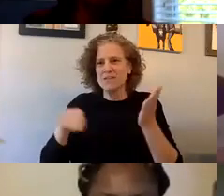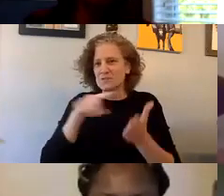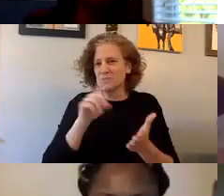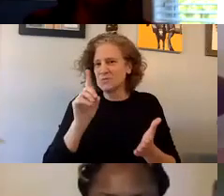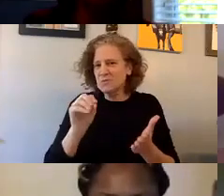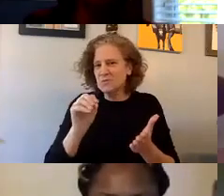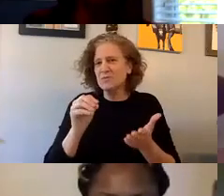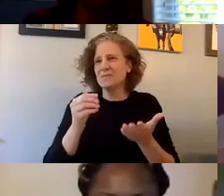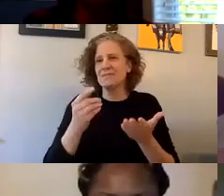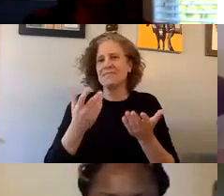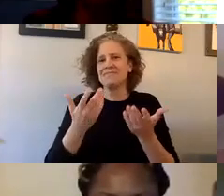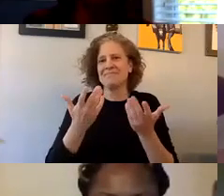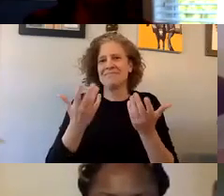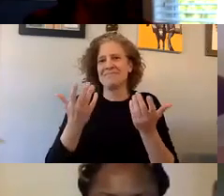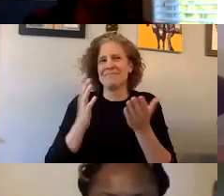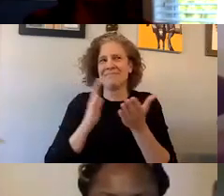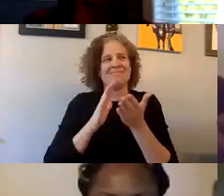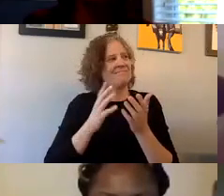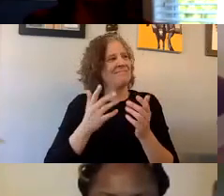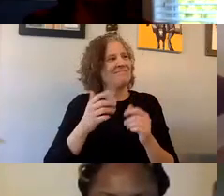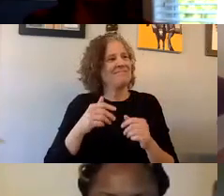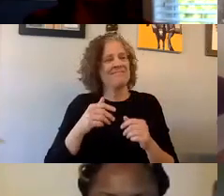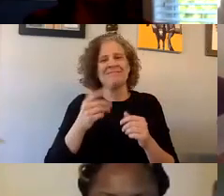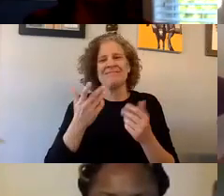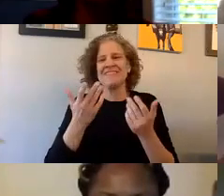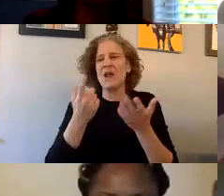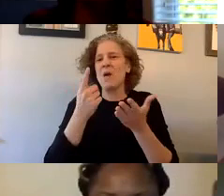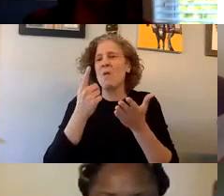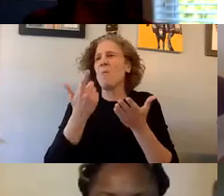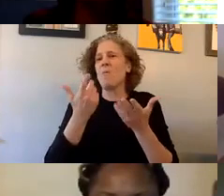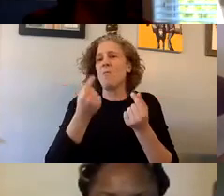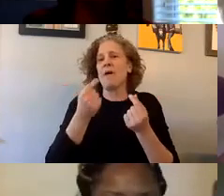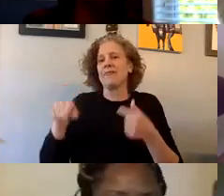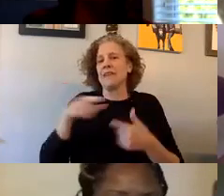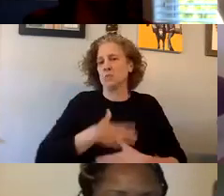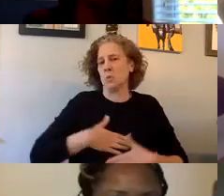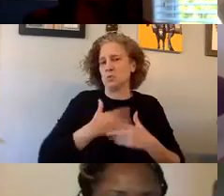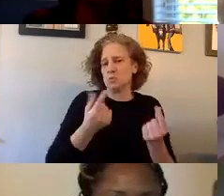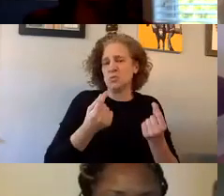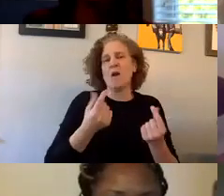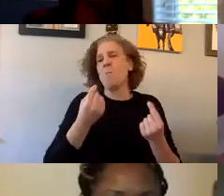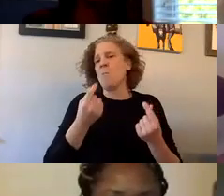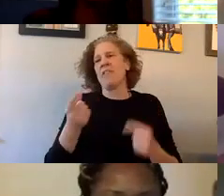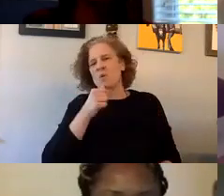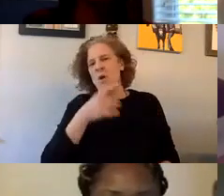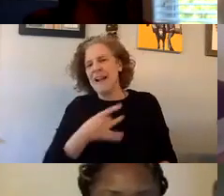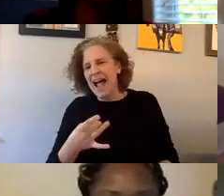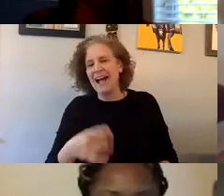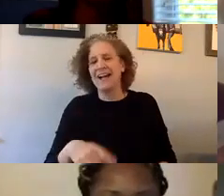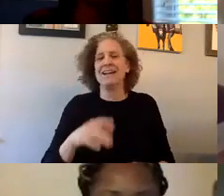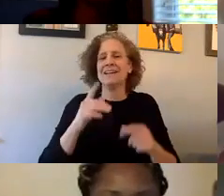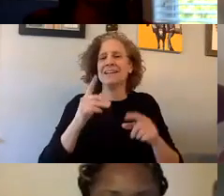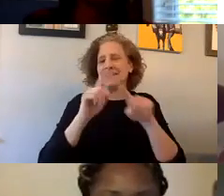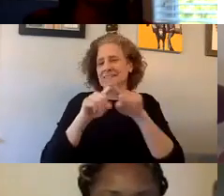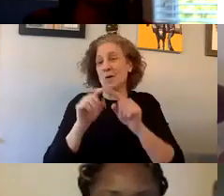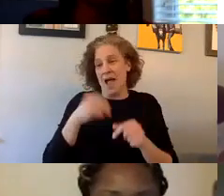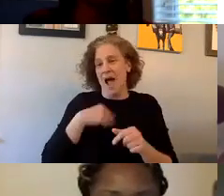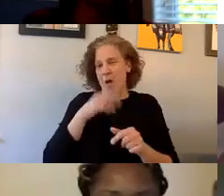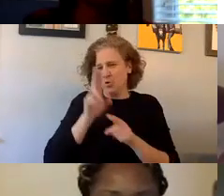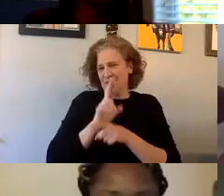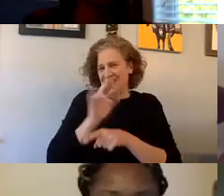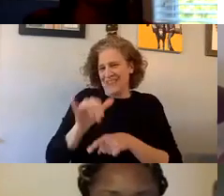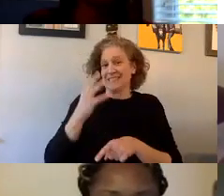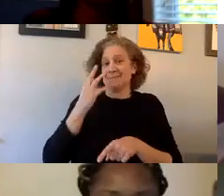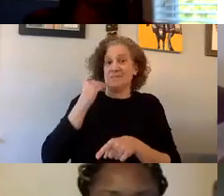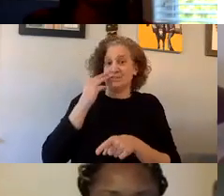the onset of coronavirus, I've really gotten to see what families do and what my children